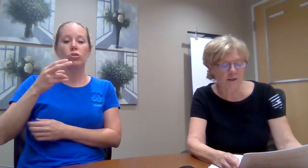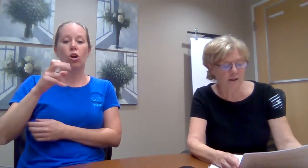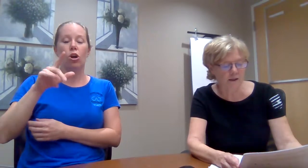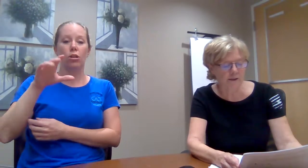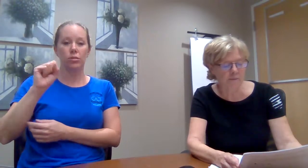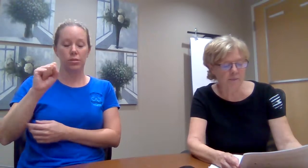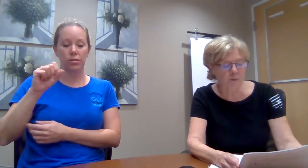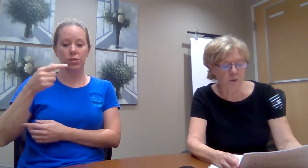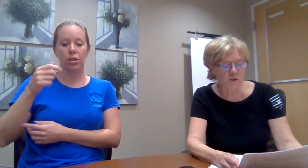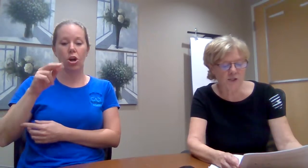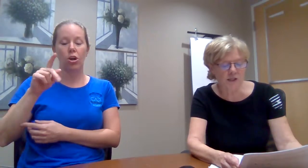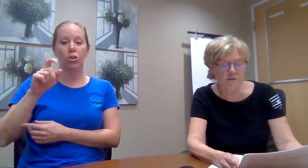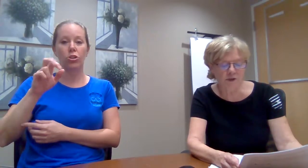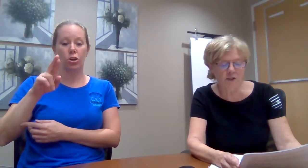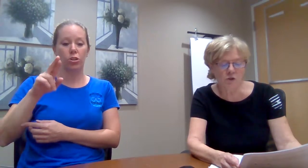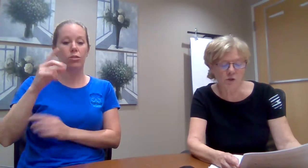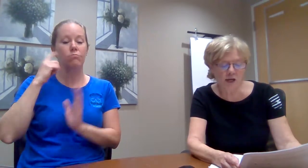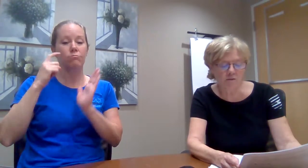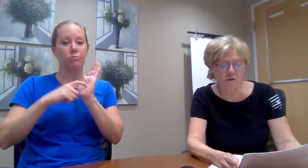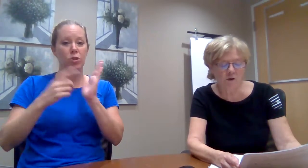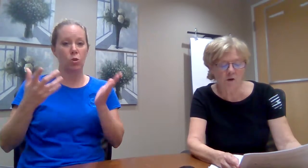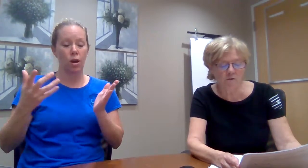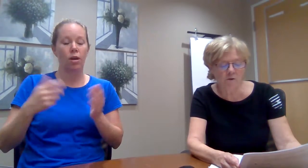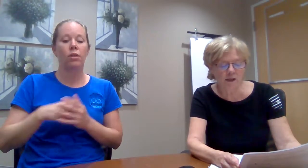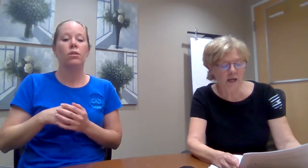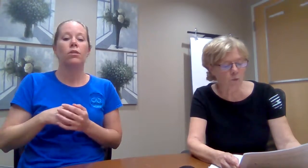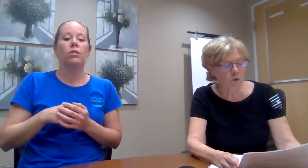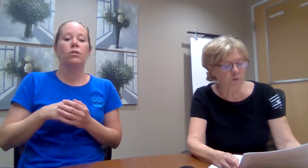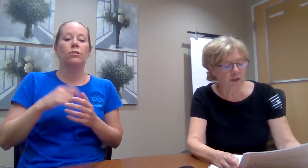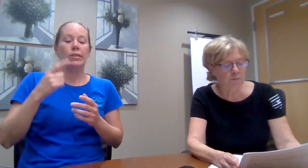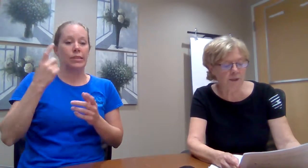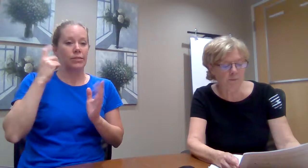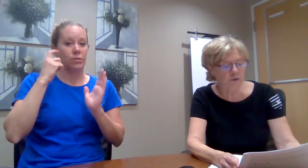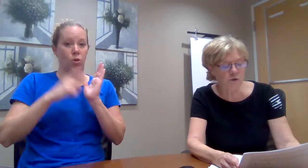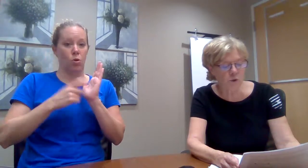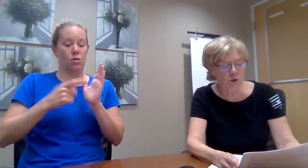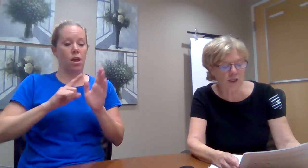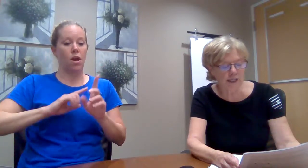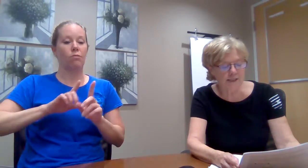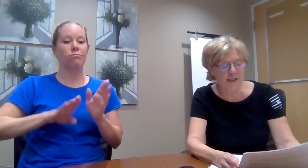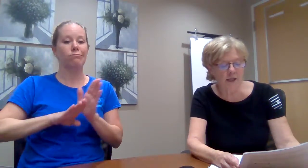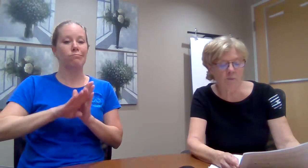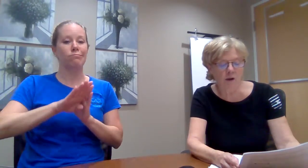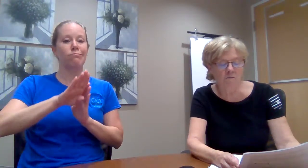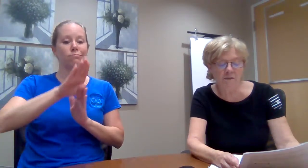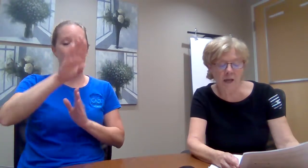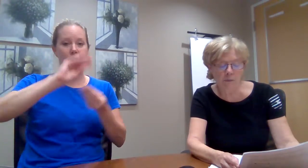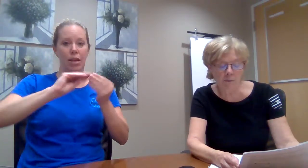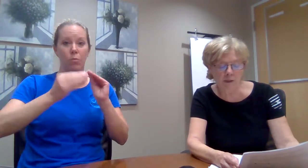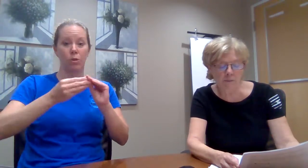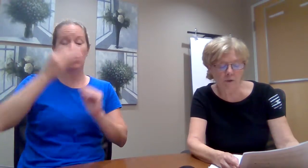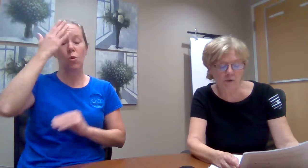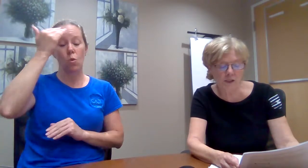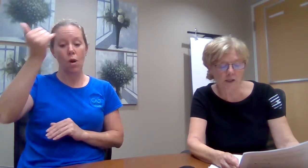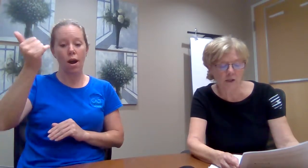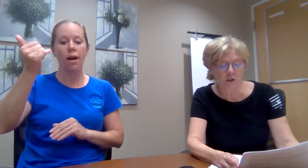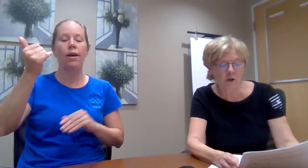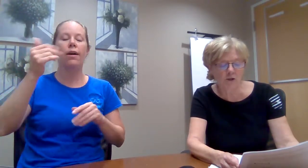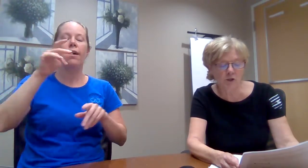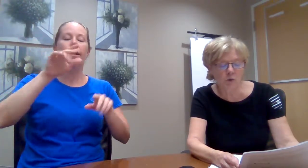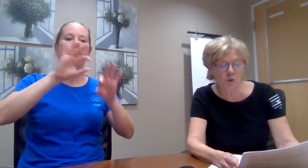pandemic. The most significant driver for that would be people socializing among family